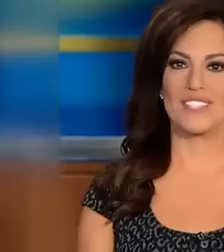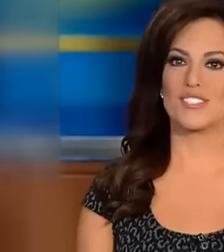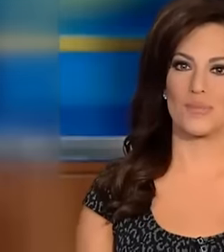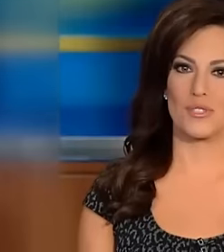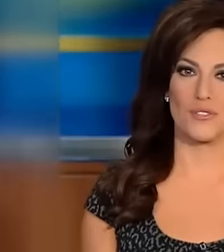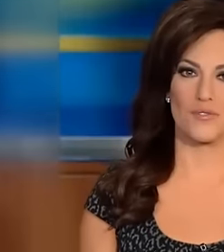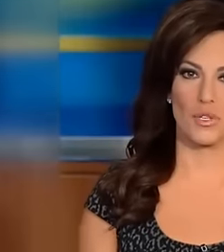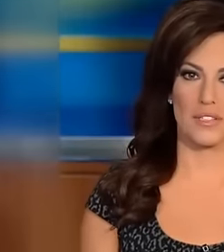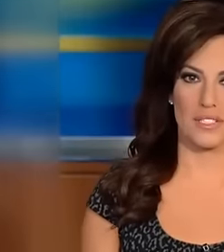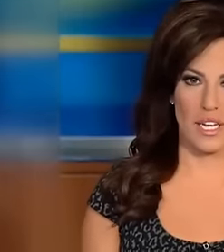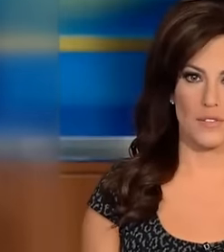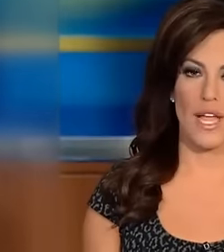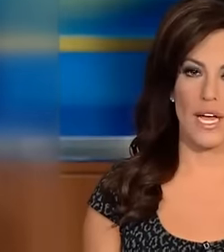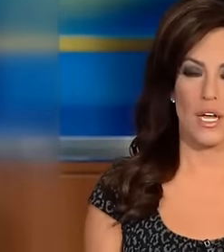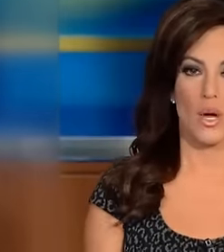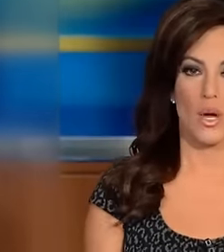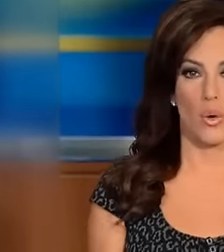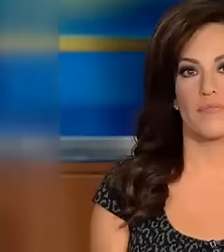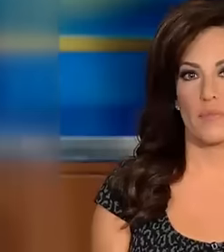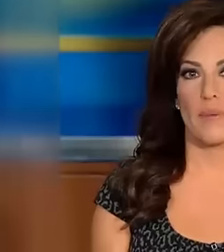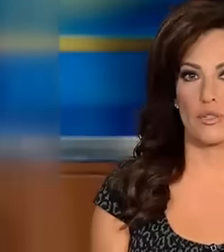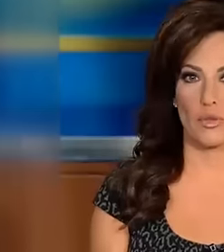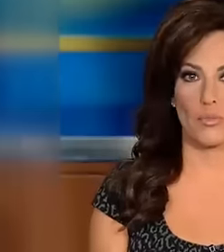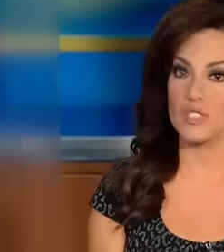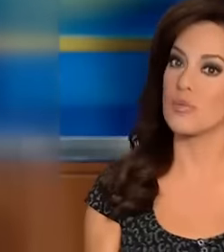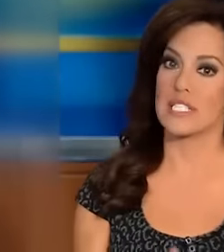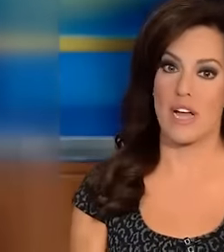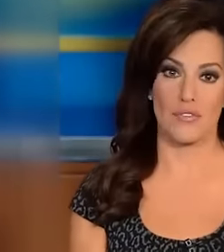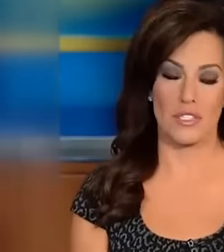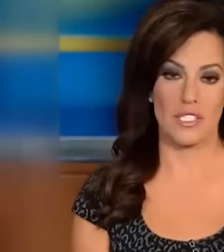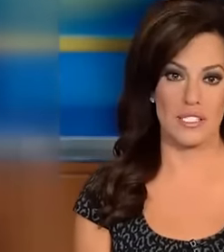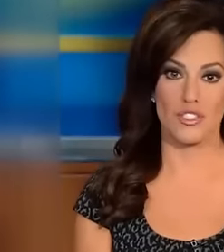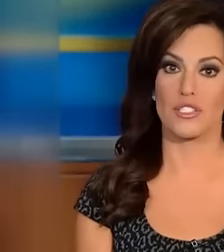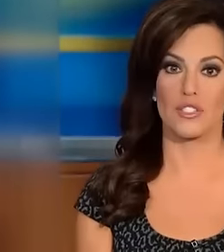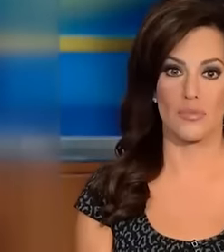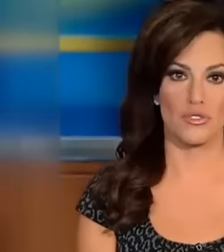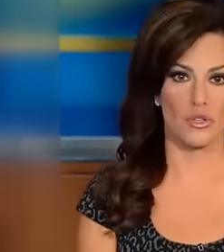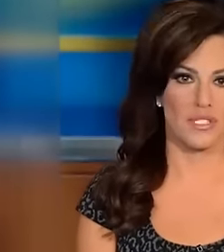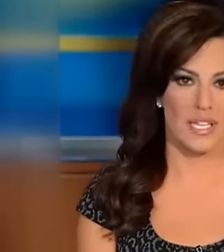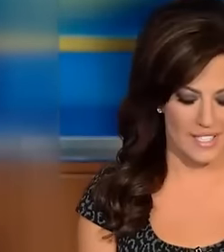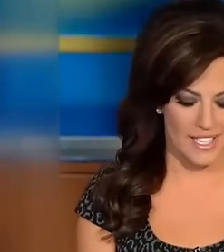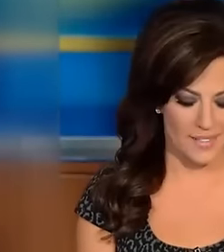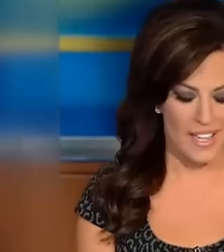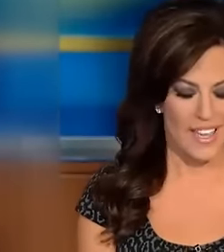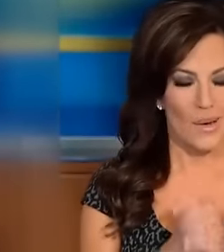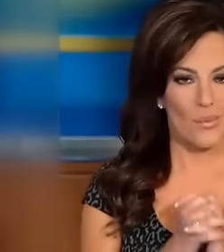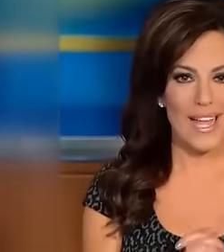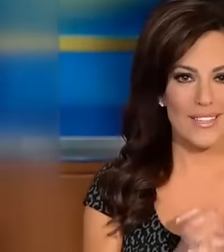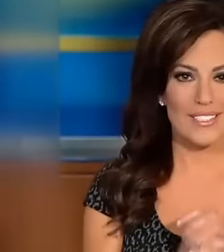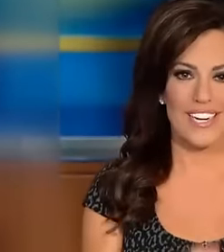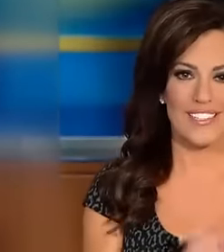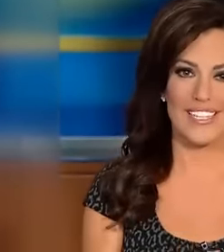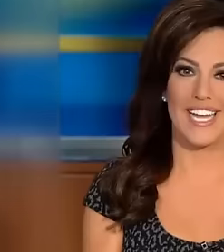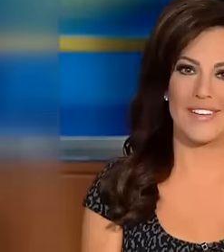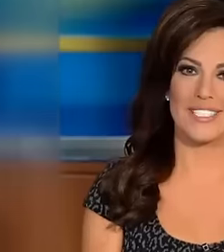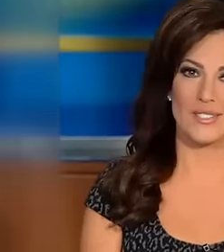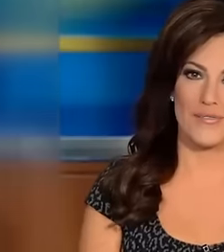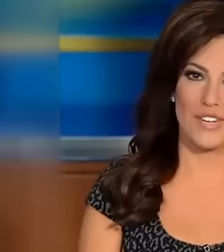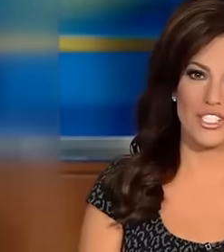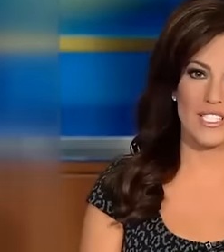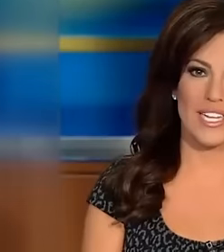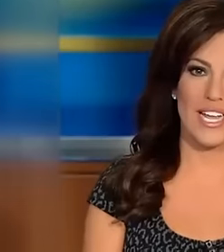animated interpreter for the deaf at one of Mayor Michael Bloomberg's press conferences during Superstorm Sandy. Well, Saturday Night Live